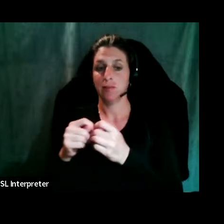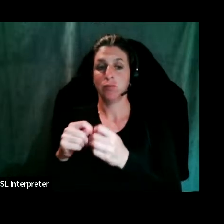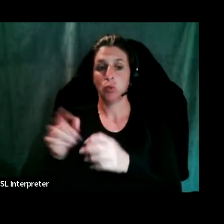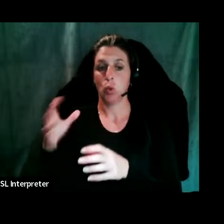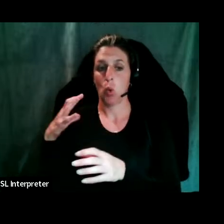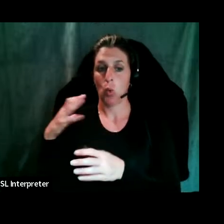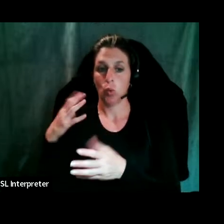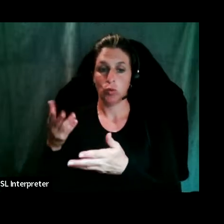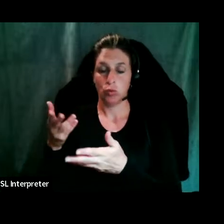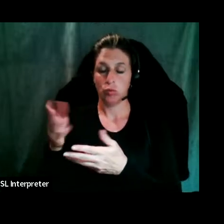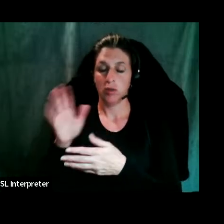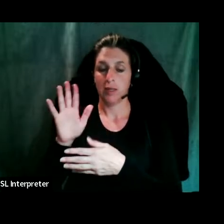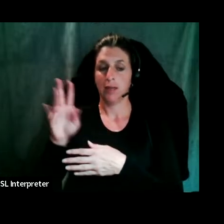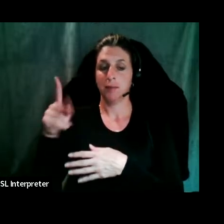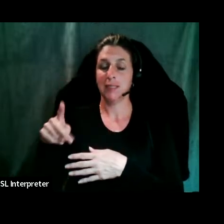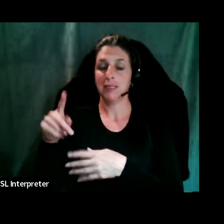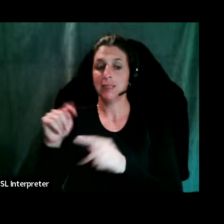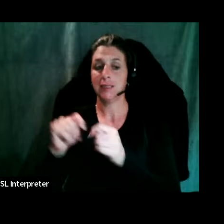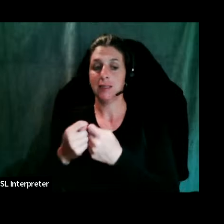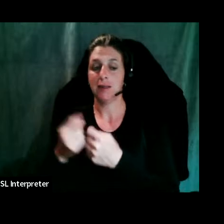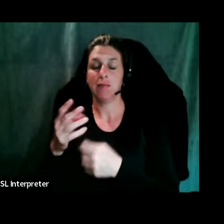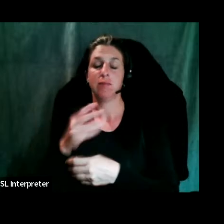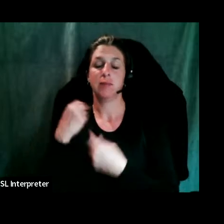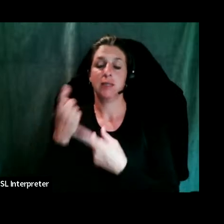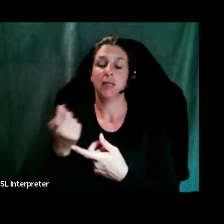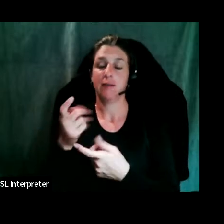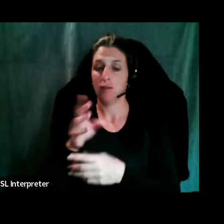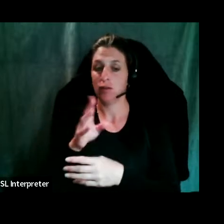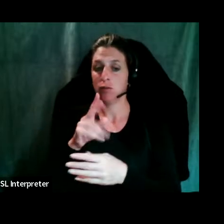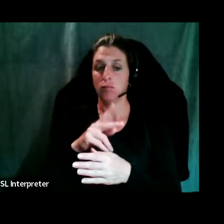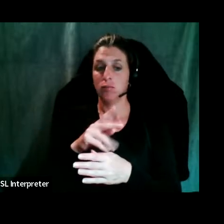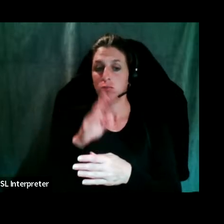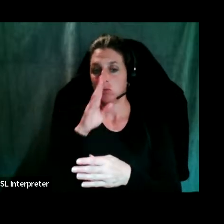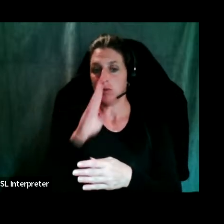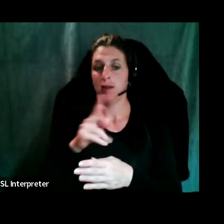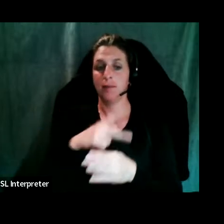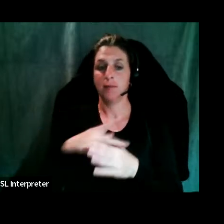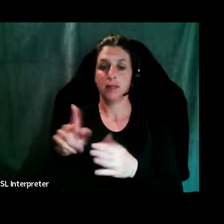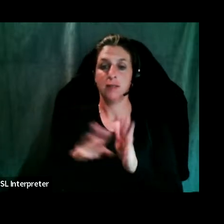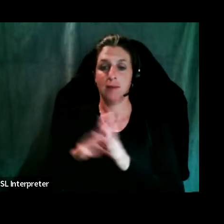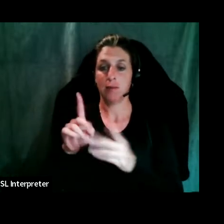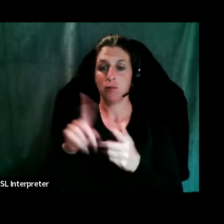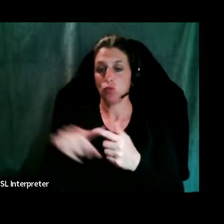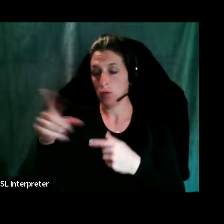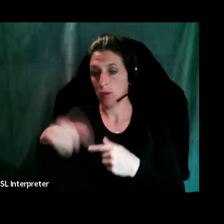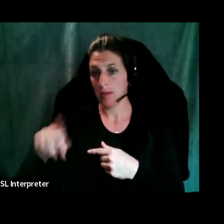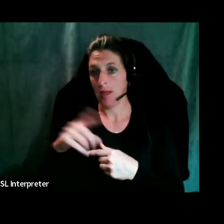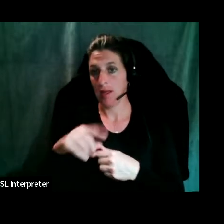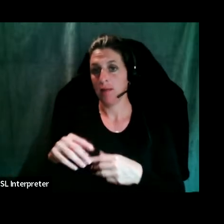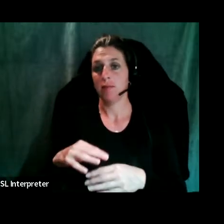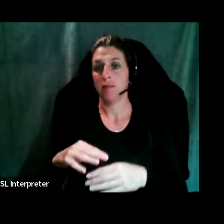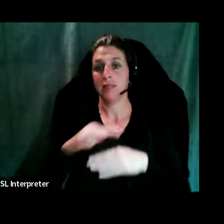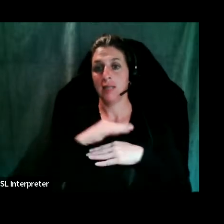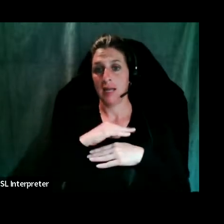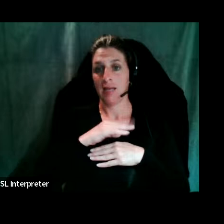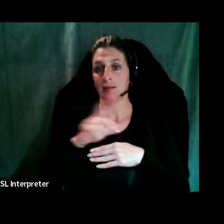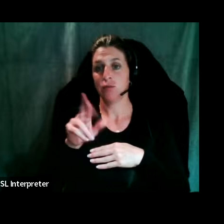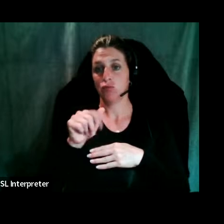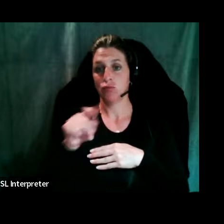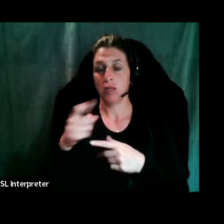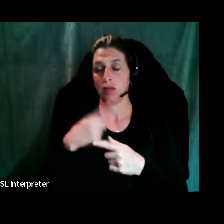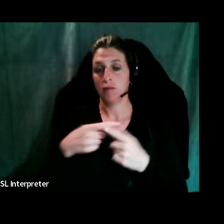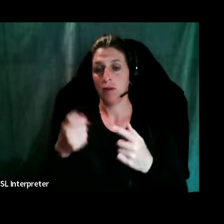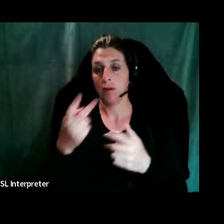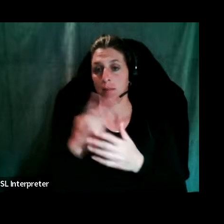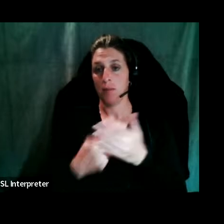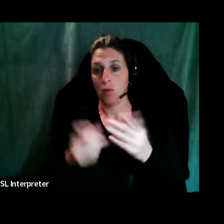then giving direct professional development to them. The satisfaction rate from both